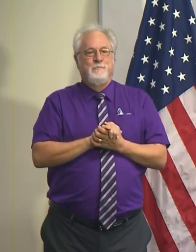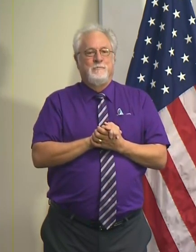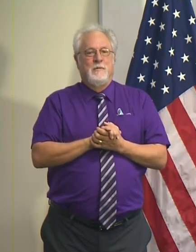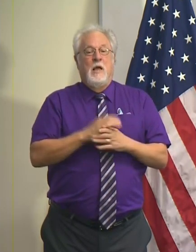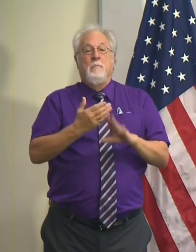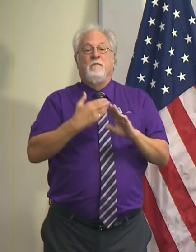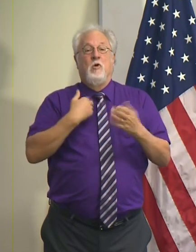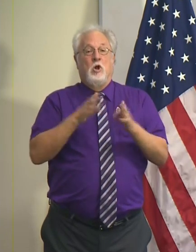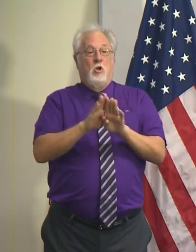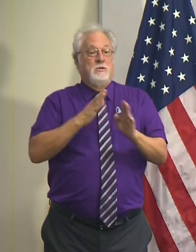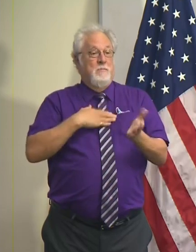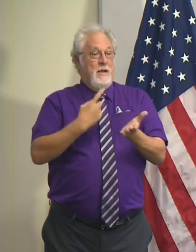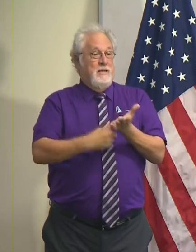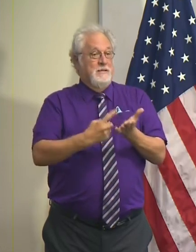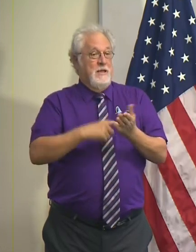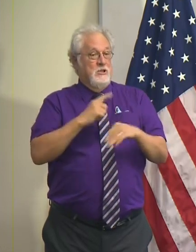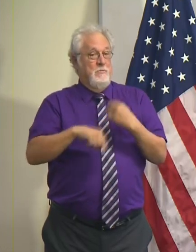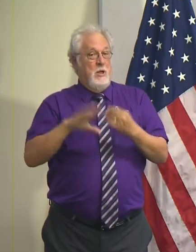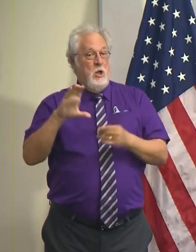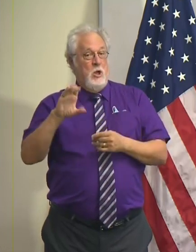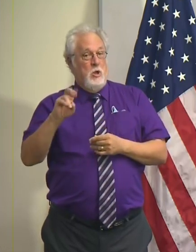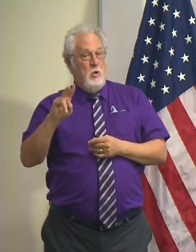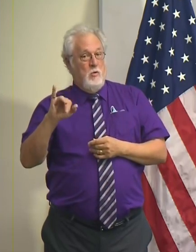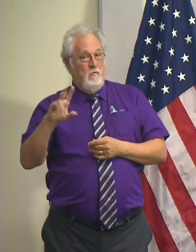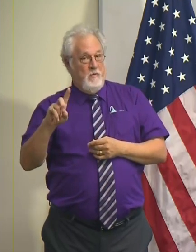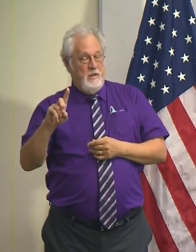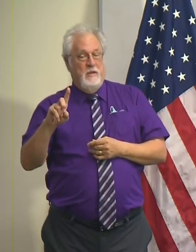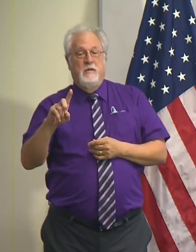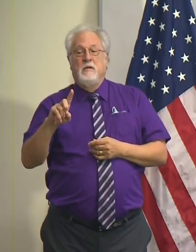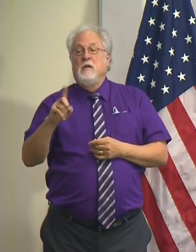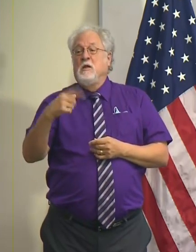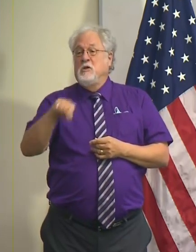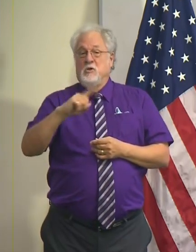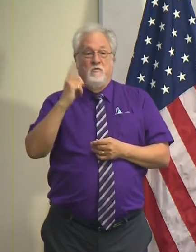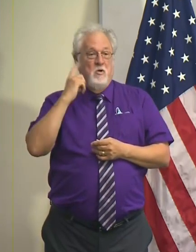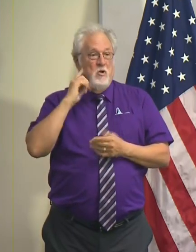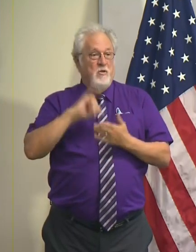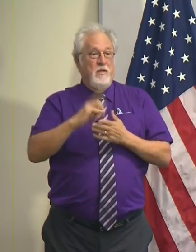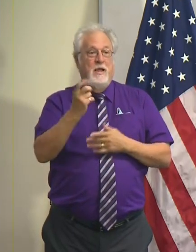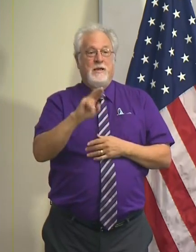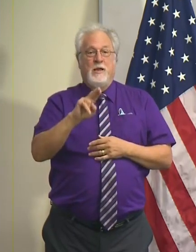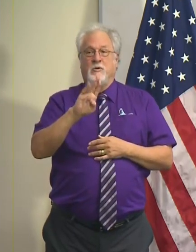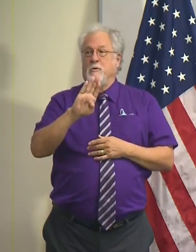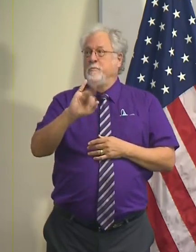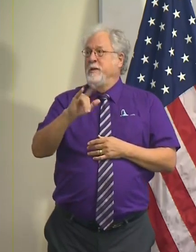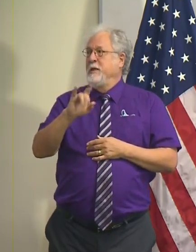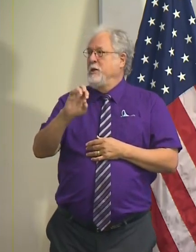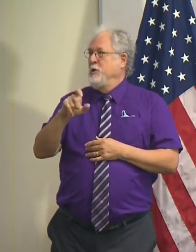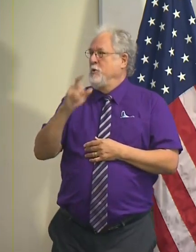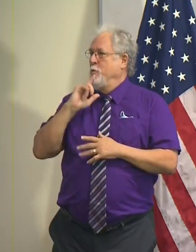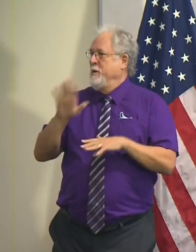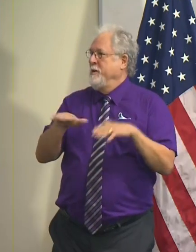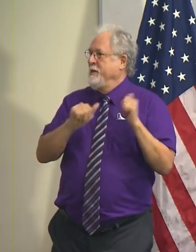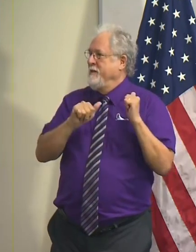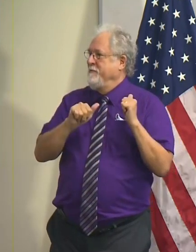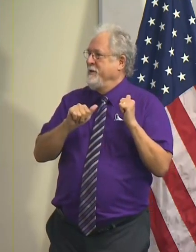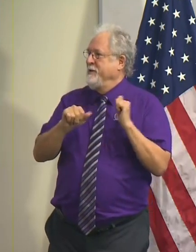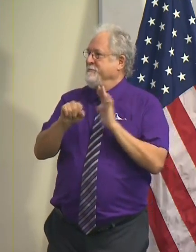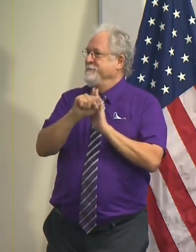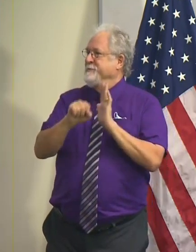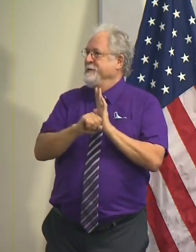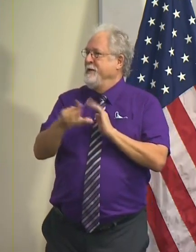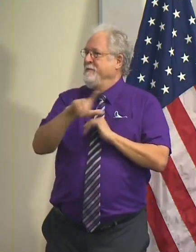before I close my discussion on COVID, I think you all have heard that Dr. BU will be leaving the state